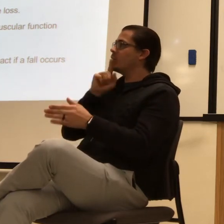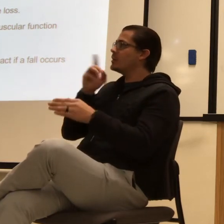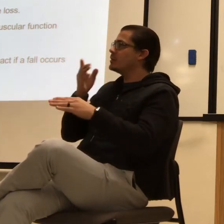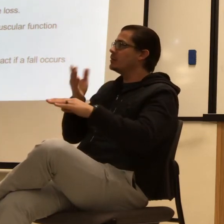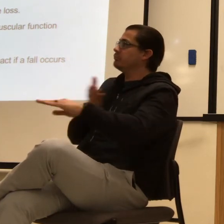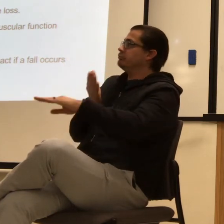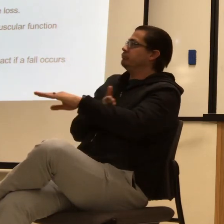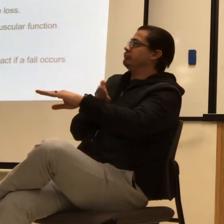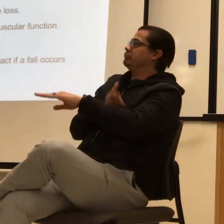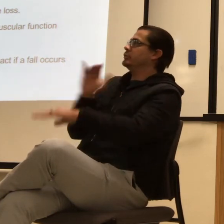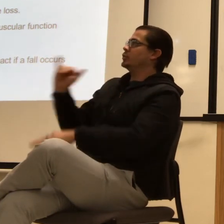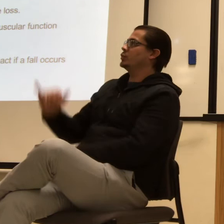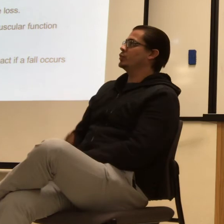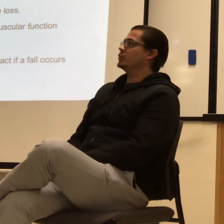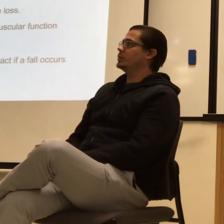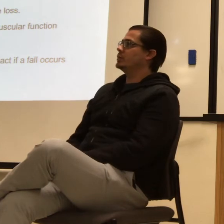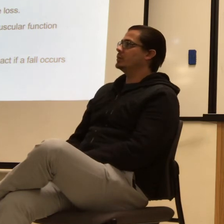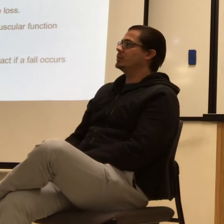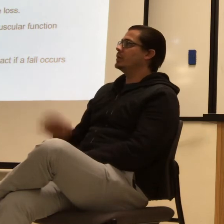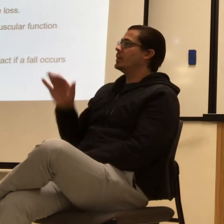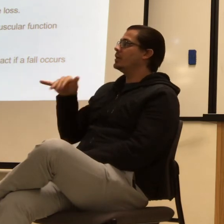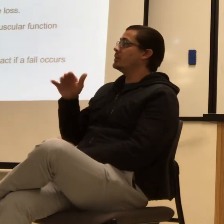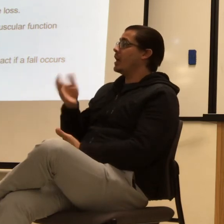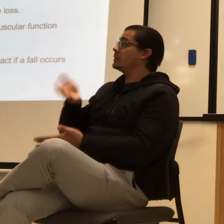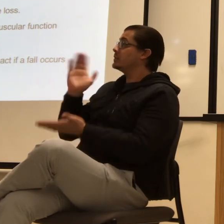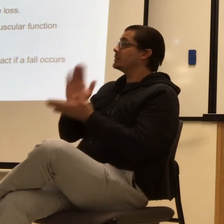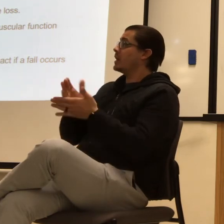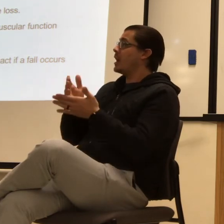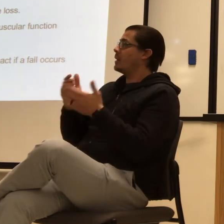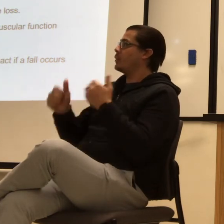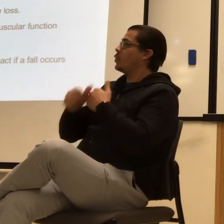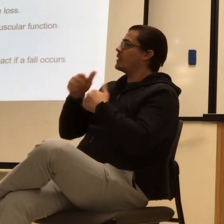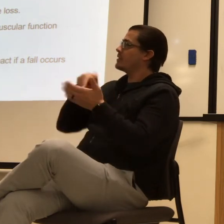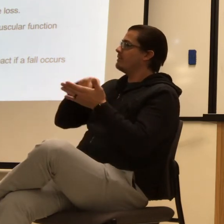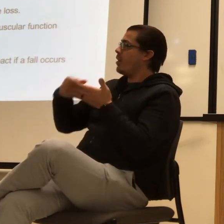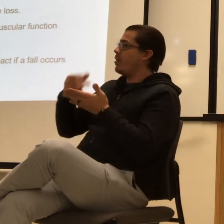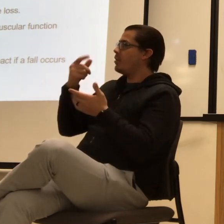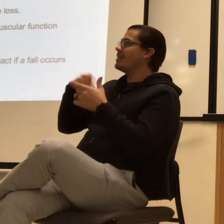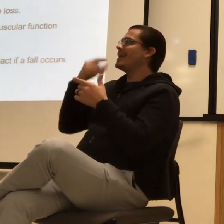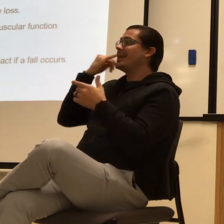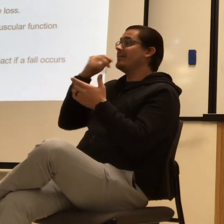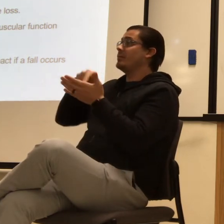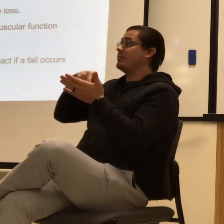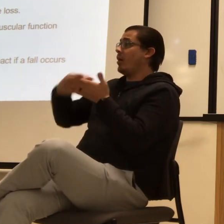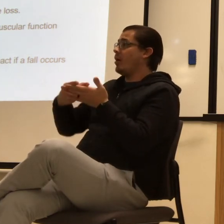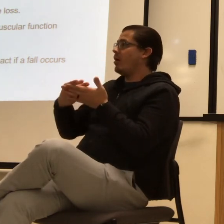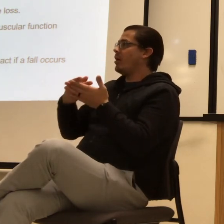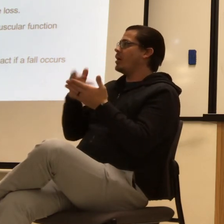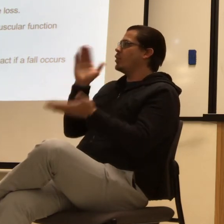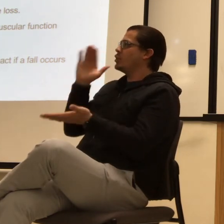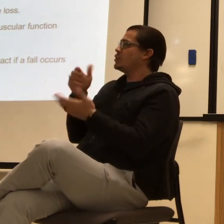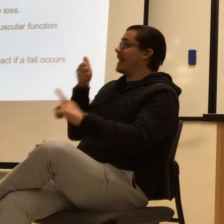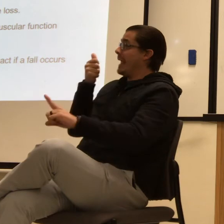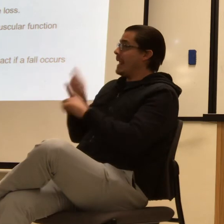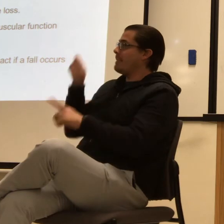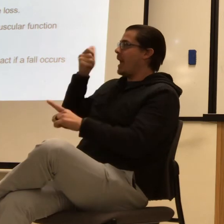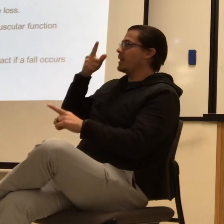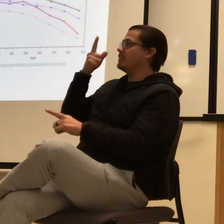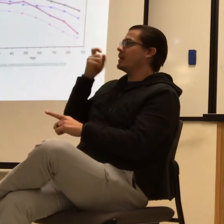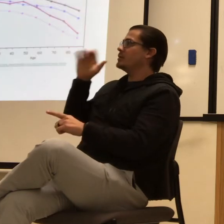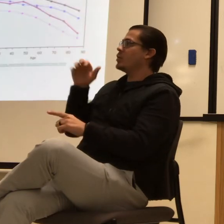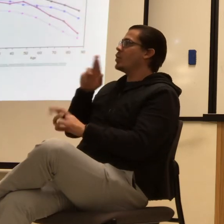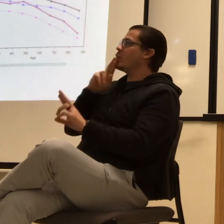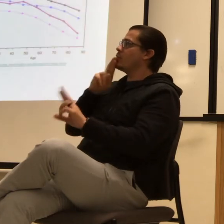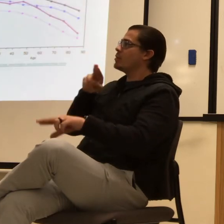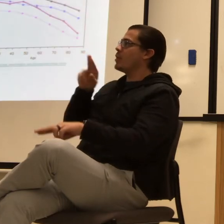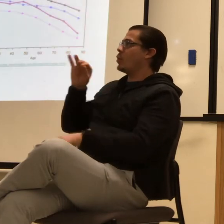well. Okay, so that averts falls, and if you do fall, it reduces the impact because your reflexes are better. So